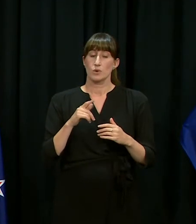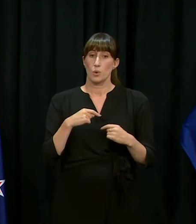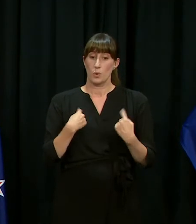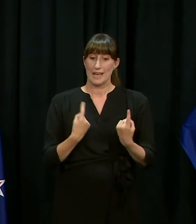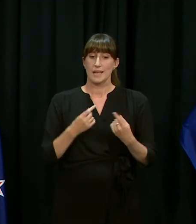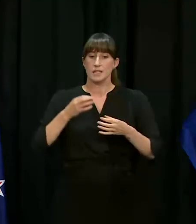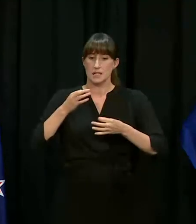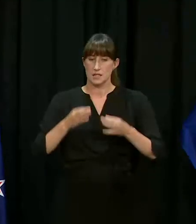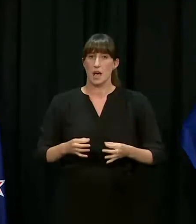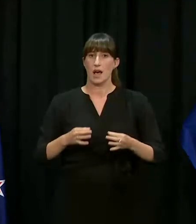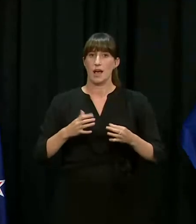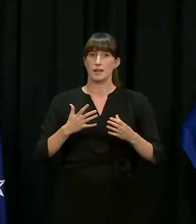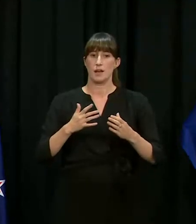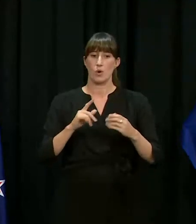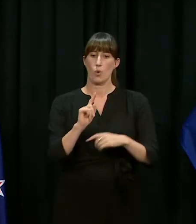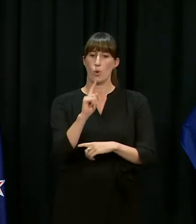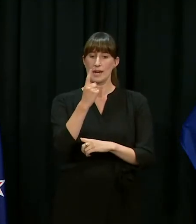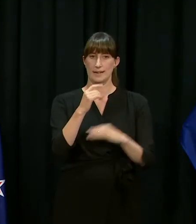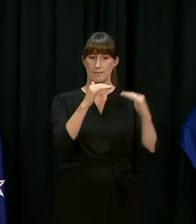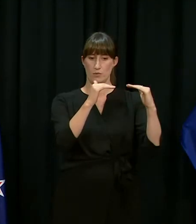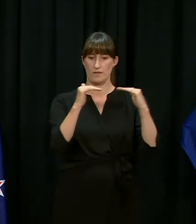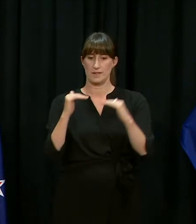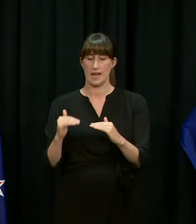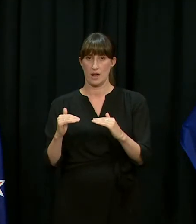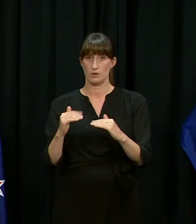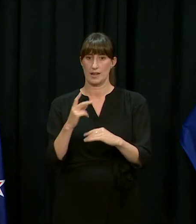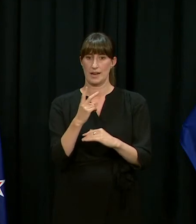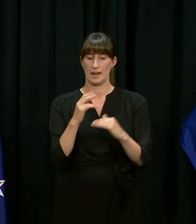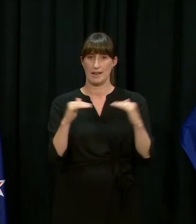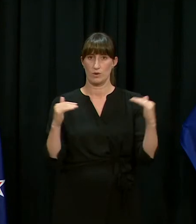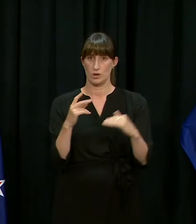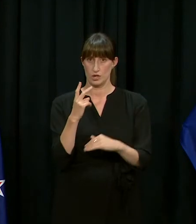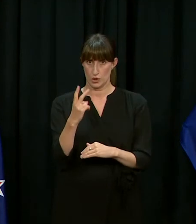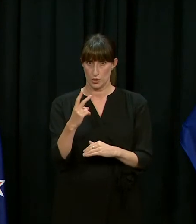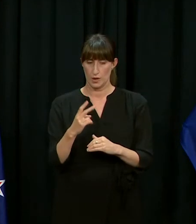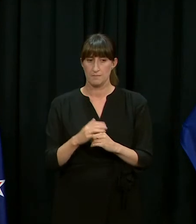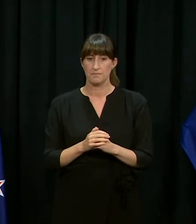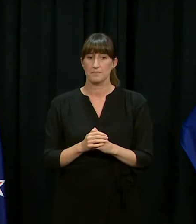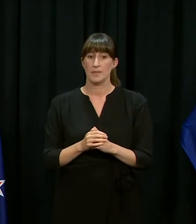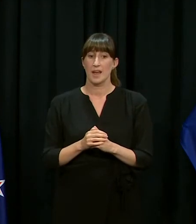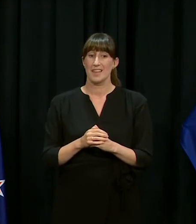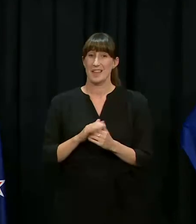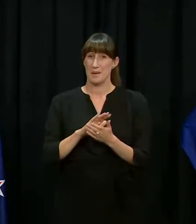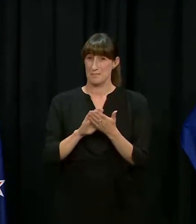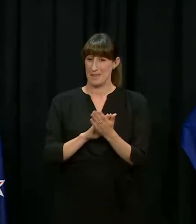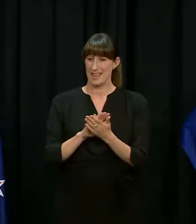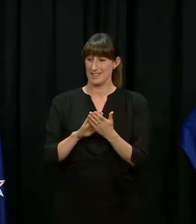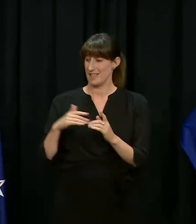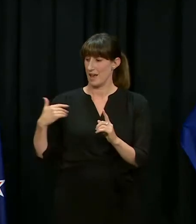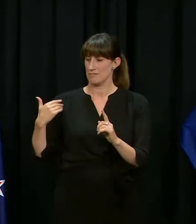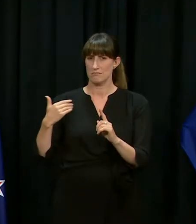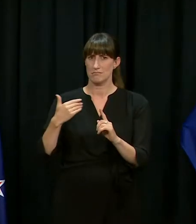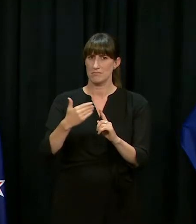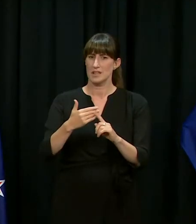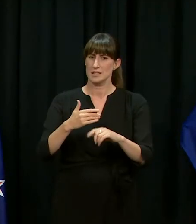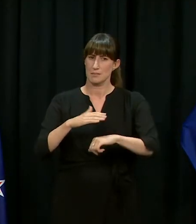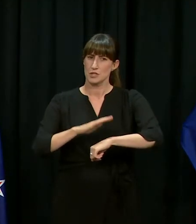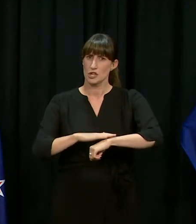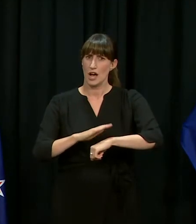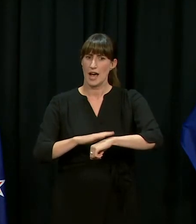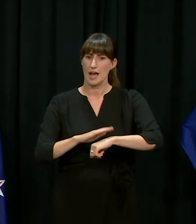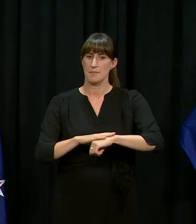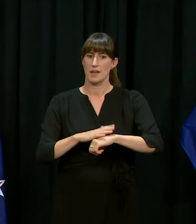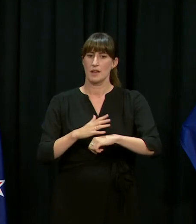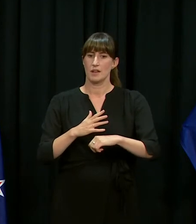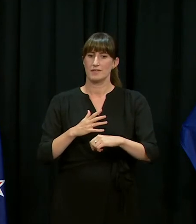Monday, all Auckland businesses who meet the criteria will be eligible for the new COVID resurgence support payment, passed under urgency in Parliament